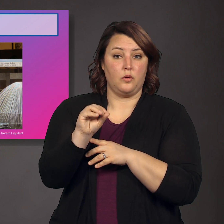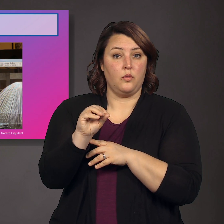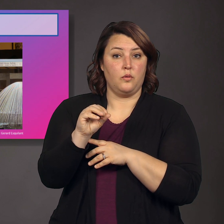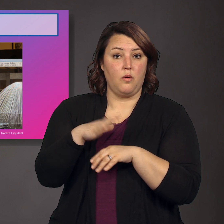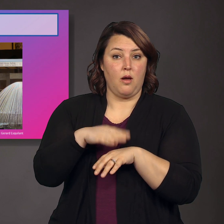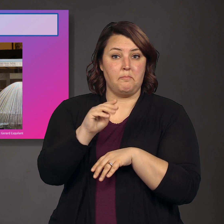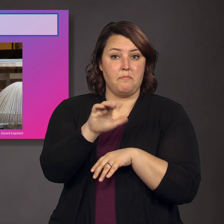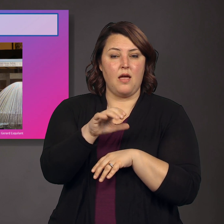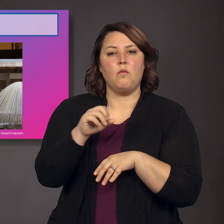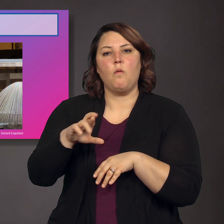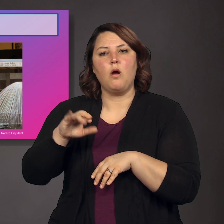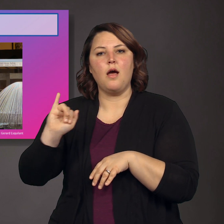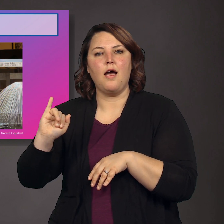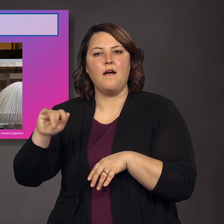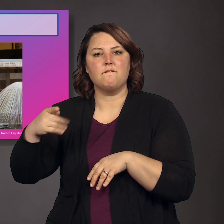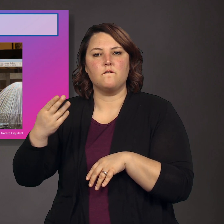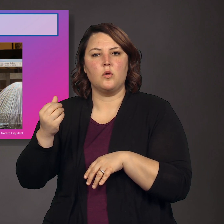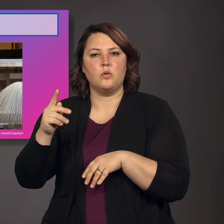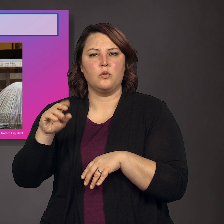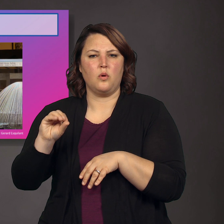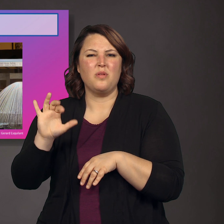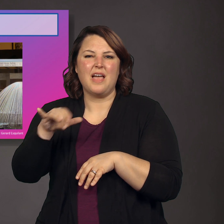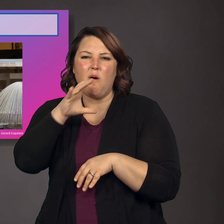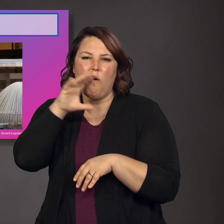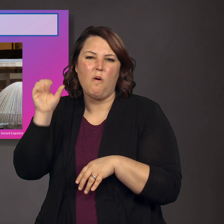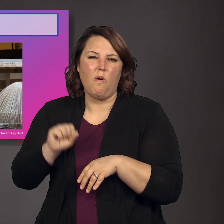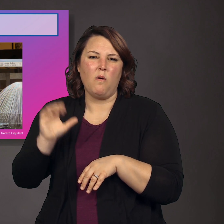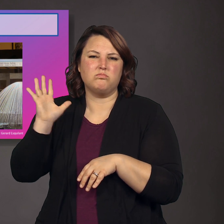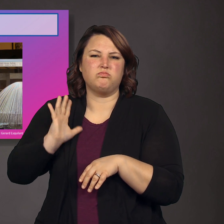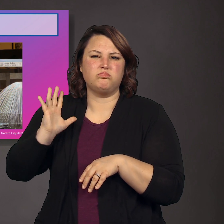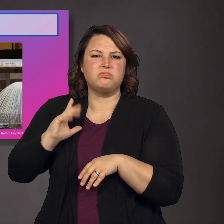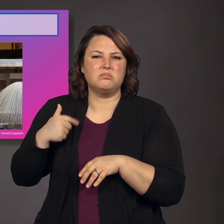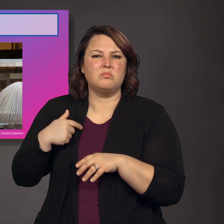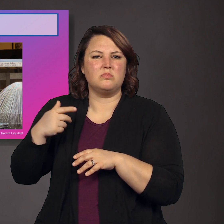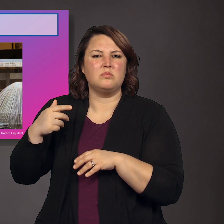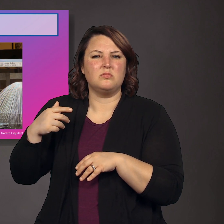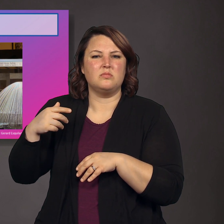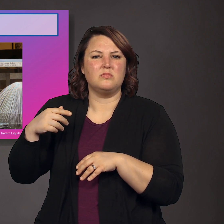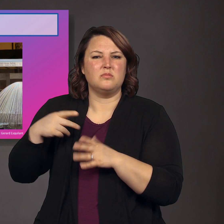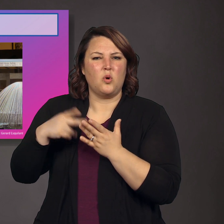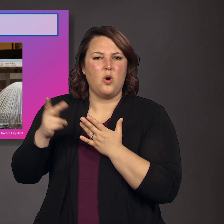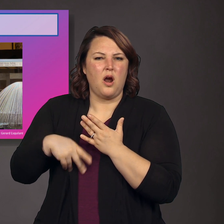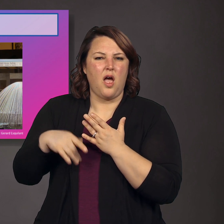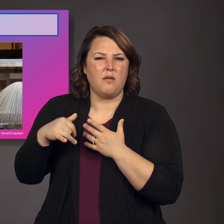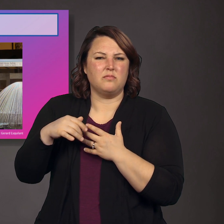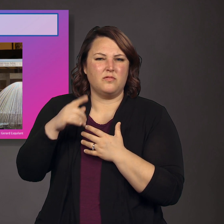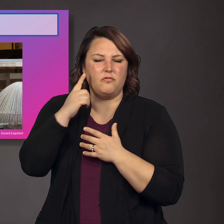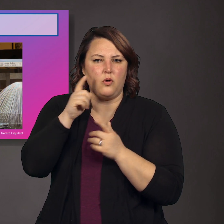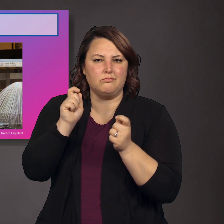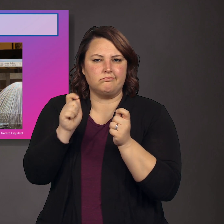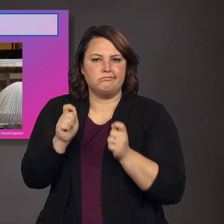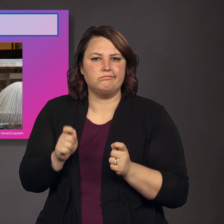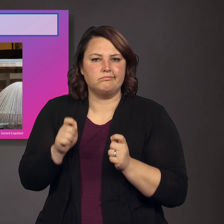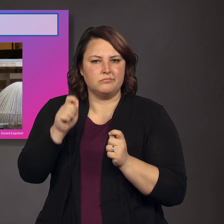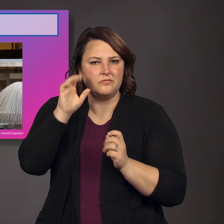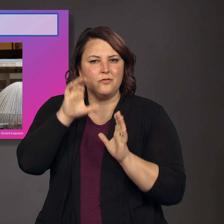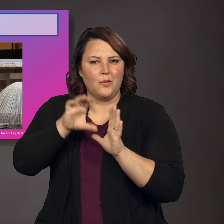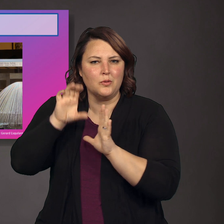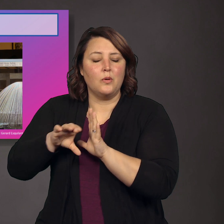or iPhoto, which is the older photo editing program, and you can adjust date and time